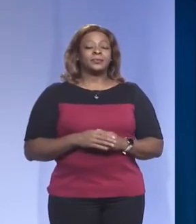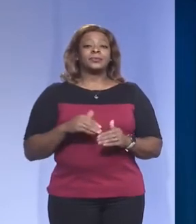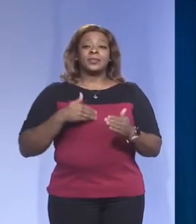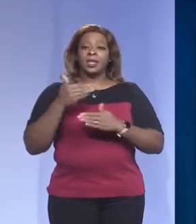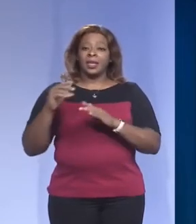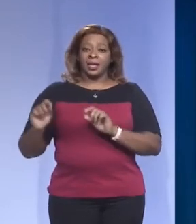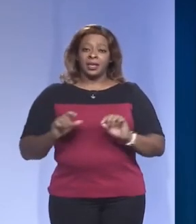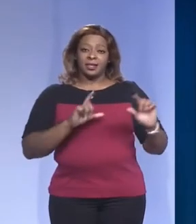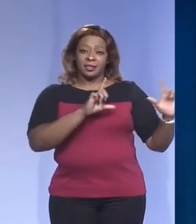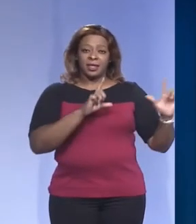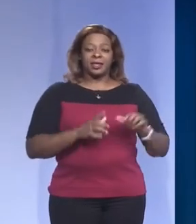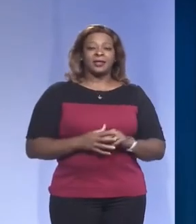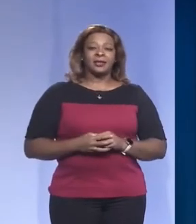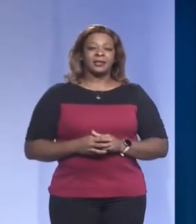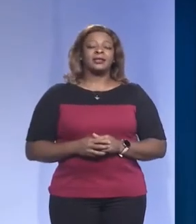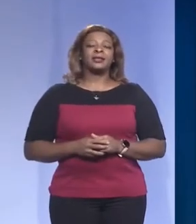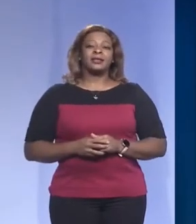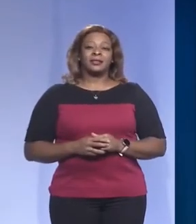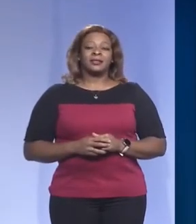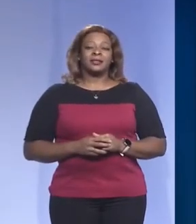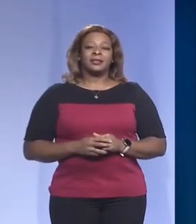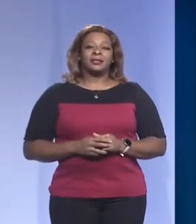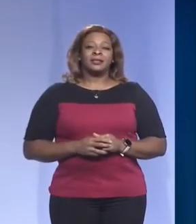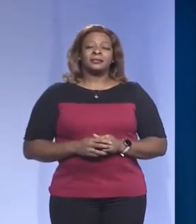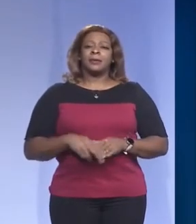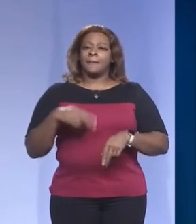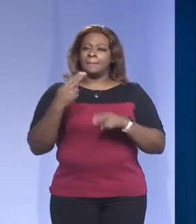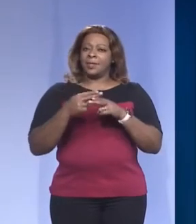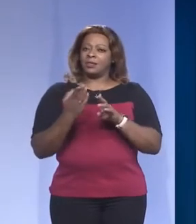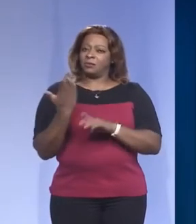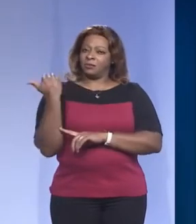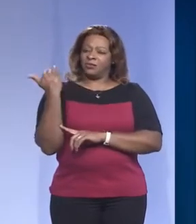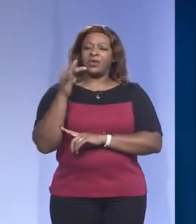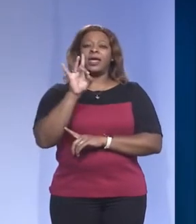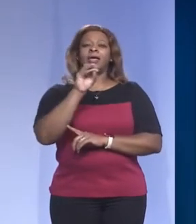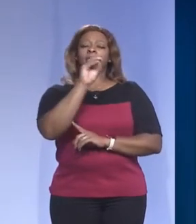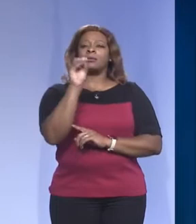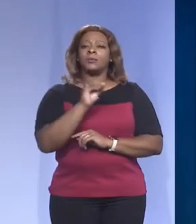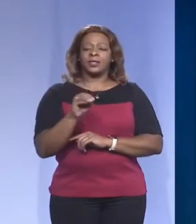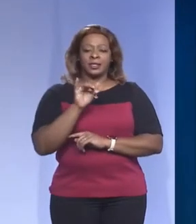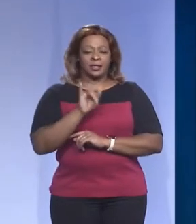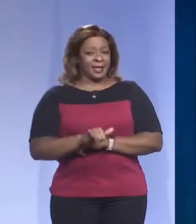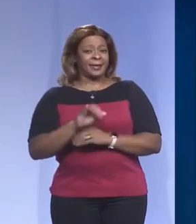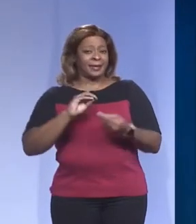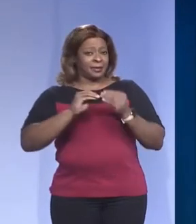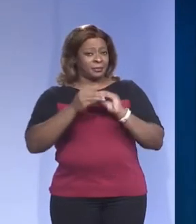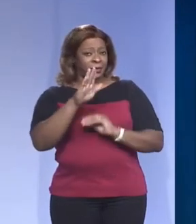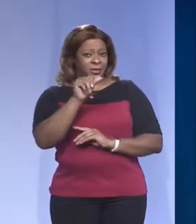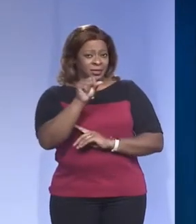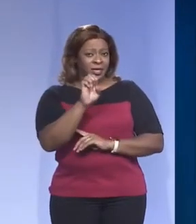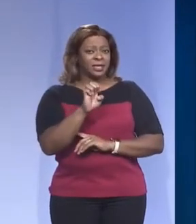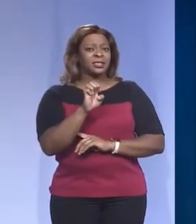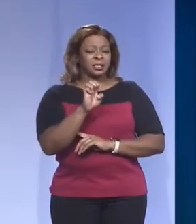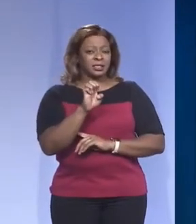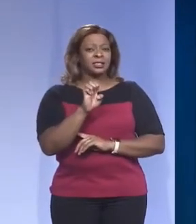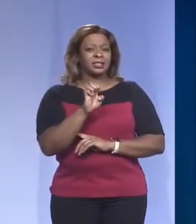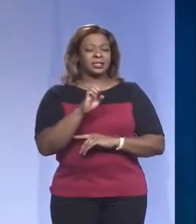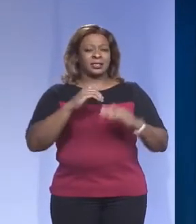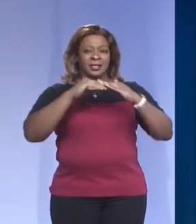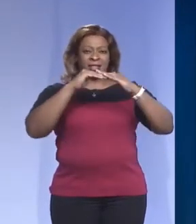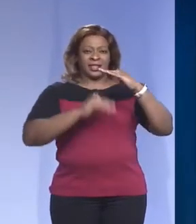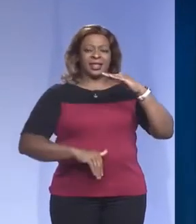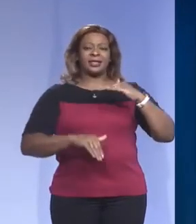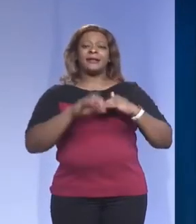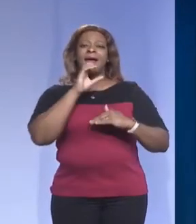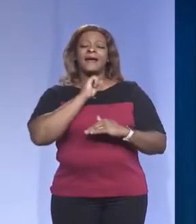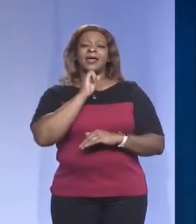please. So as I mentioned before, 80% of the cases have been less than